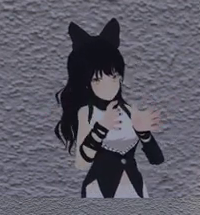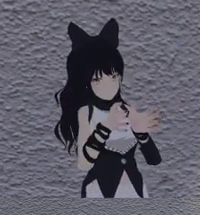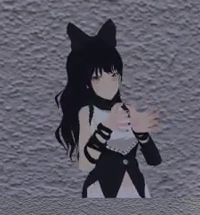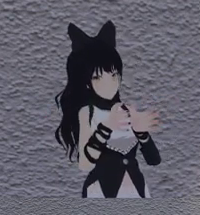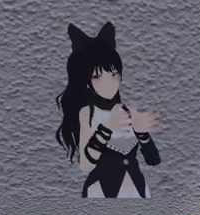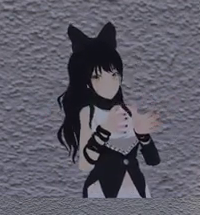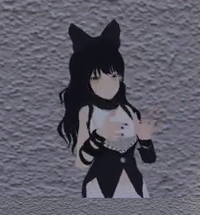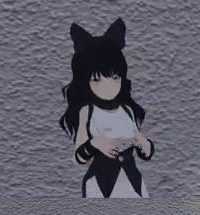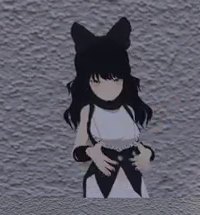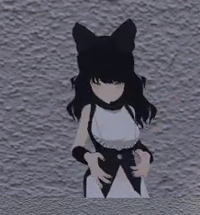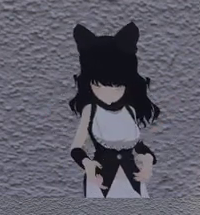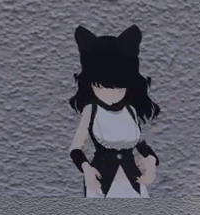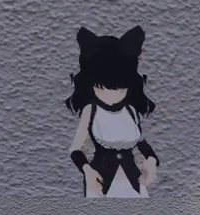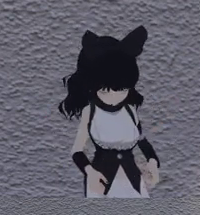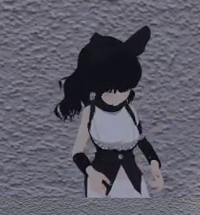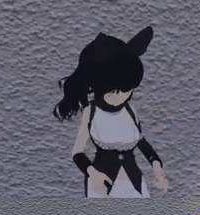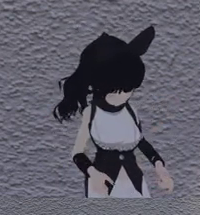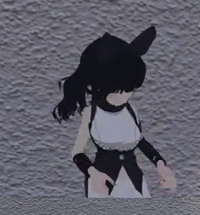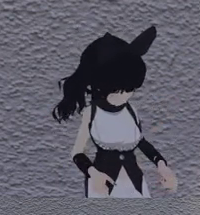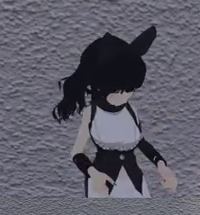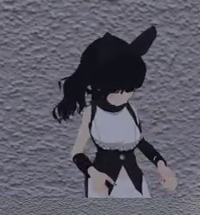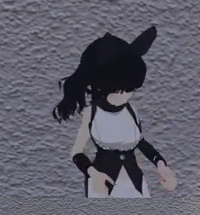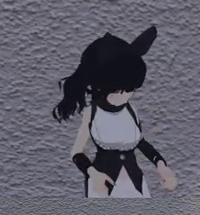so small.